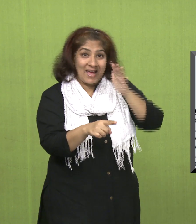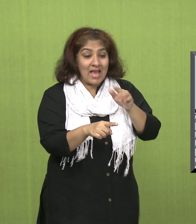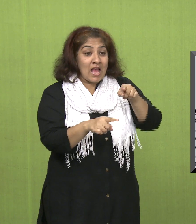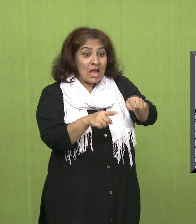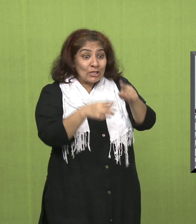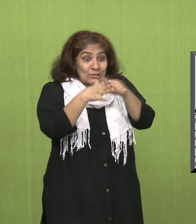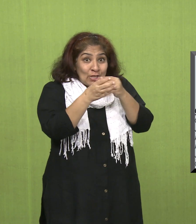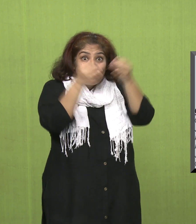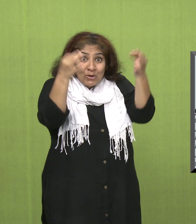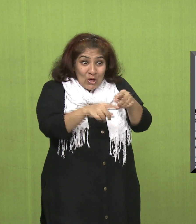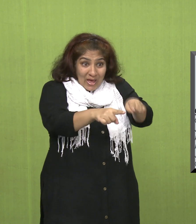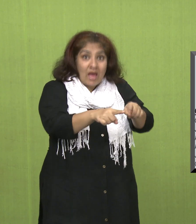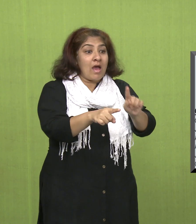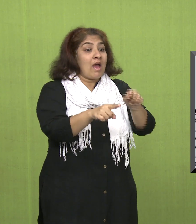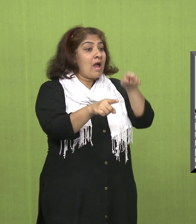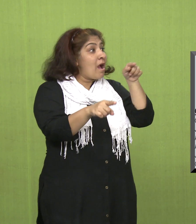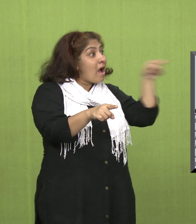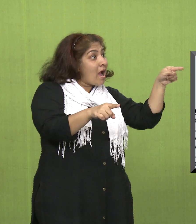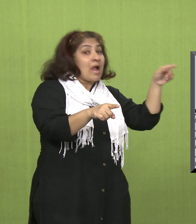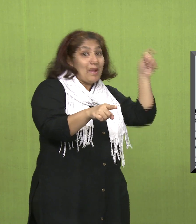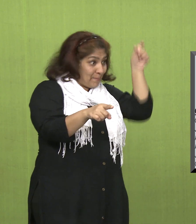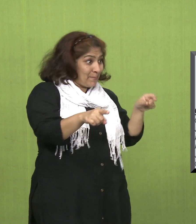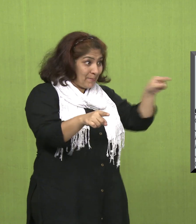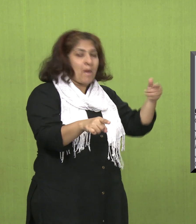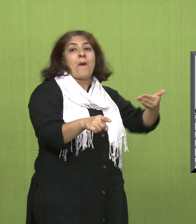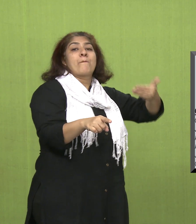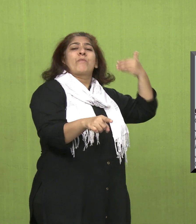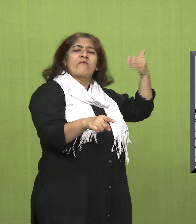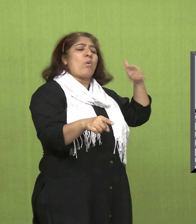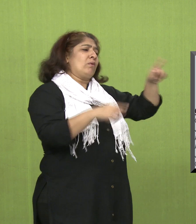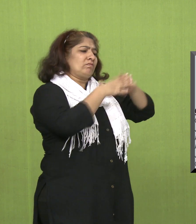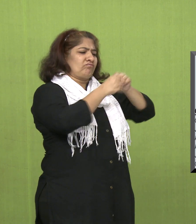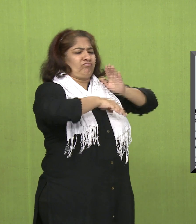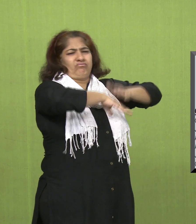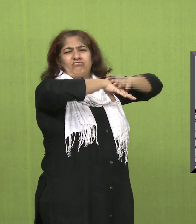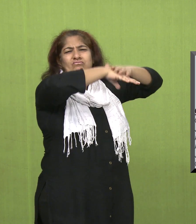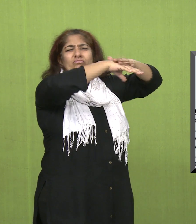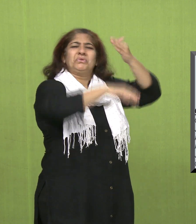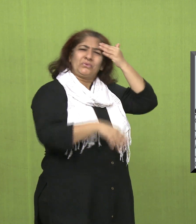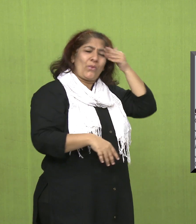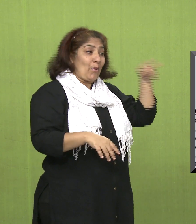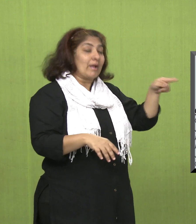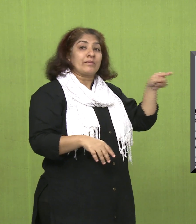new joinee in a company and the person, new joinee, is completely new,